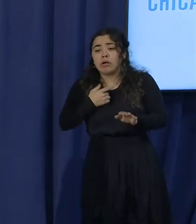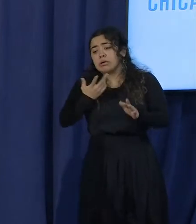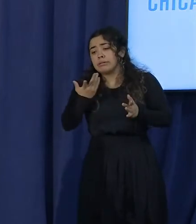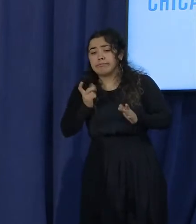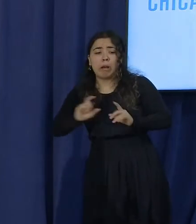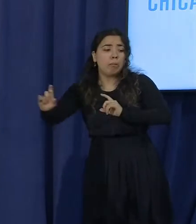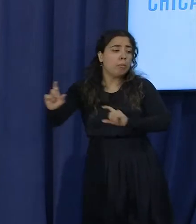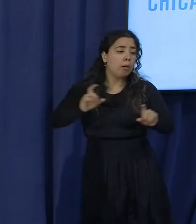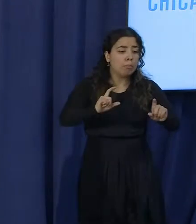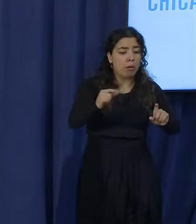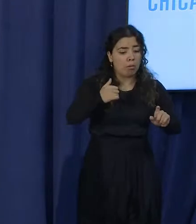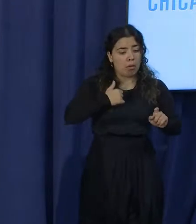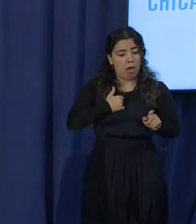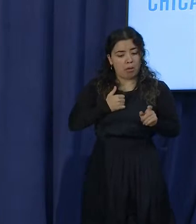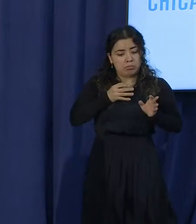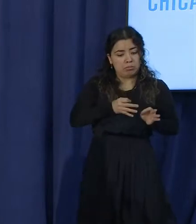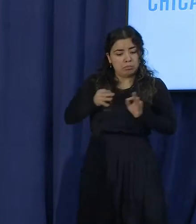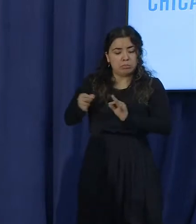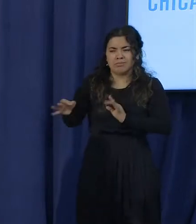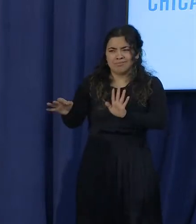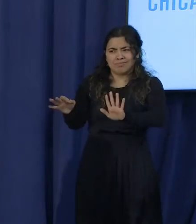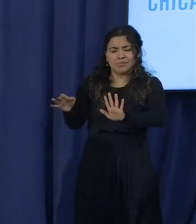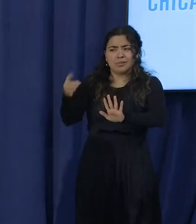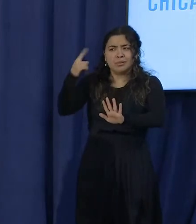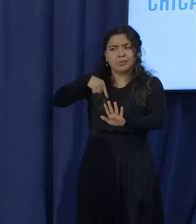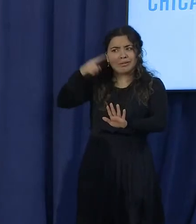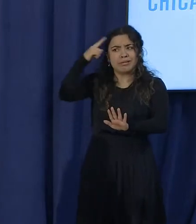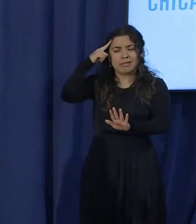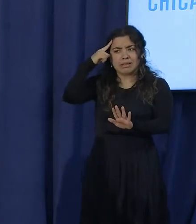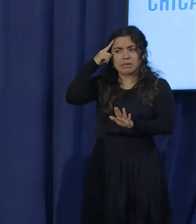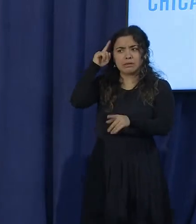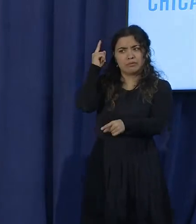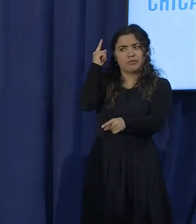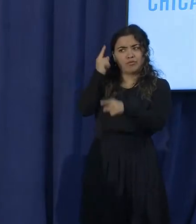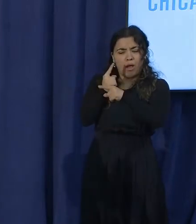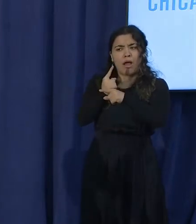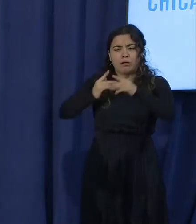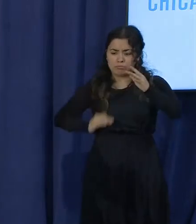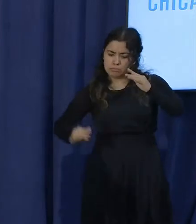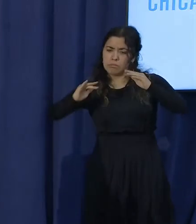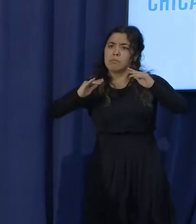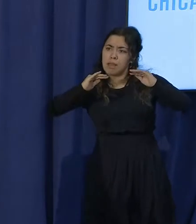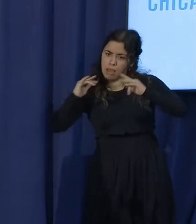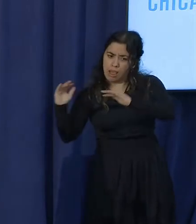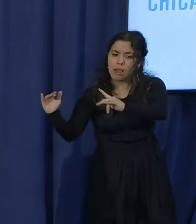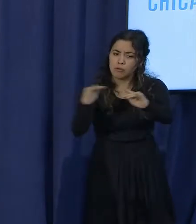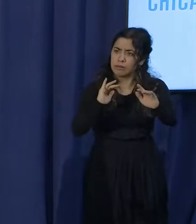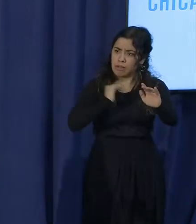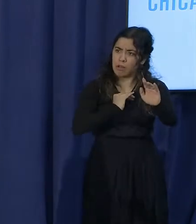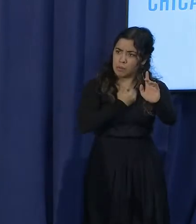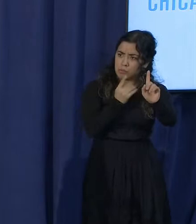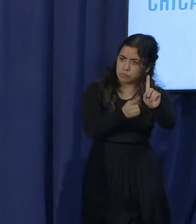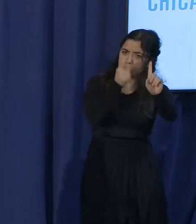right thing to do from an equity perspective and a necessary thing to do to get Chicago past COVID. So I'm thrilled about Protect